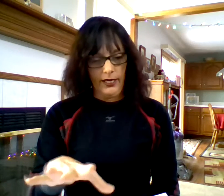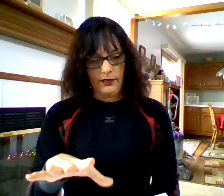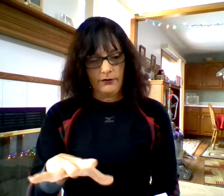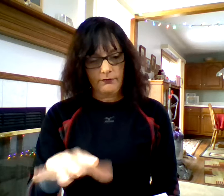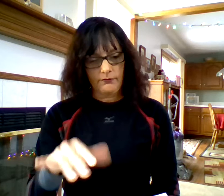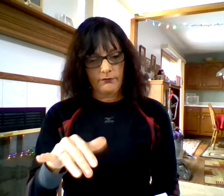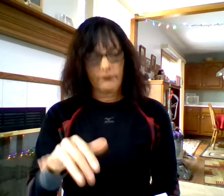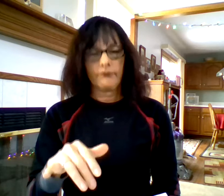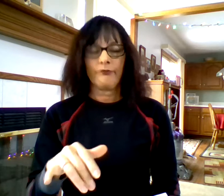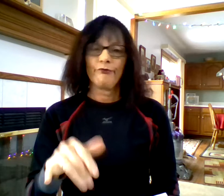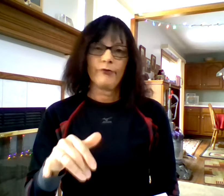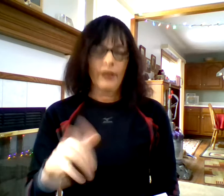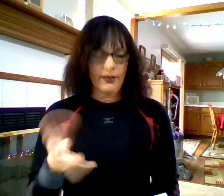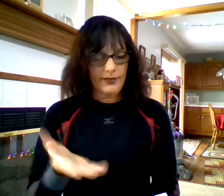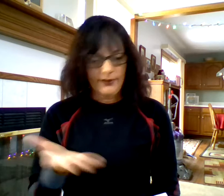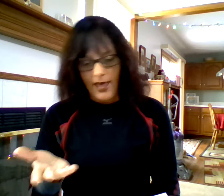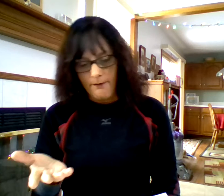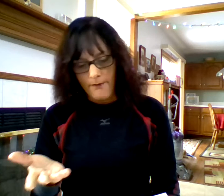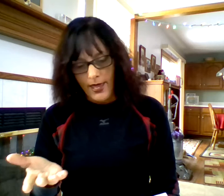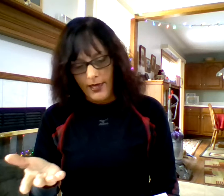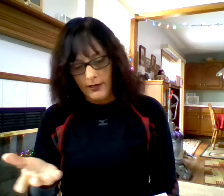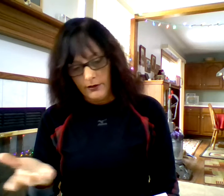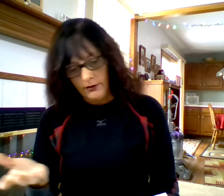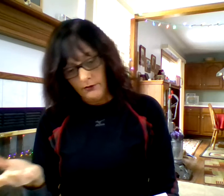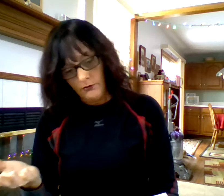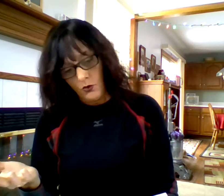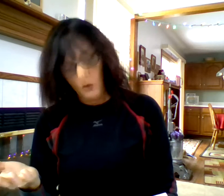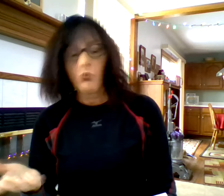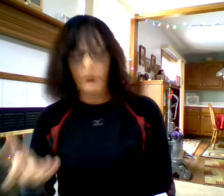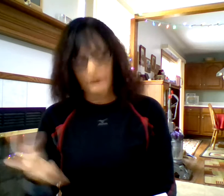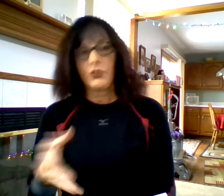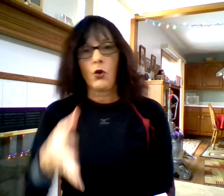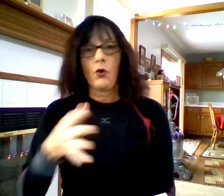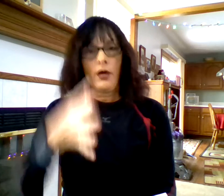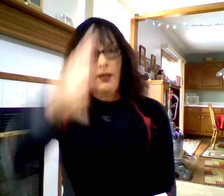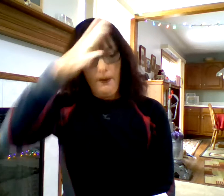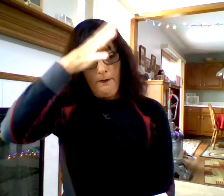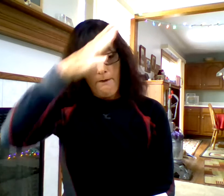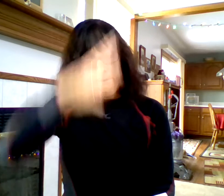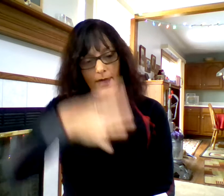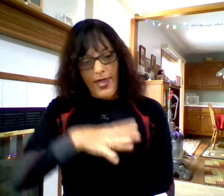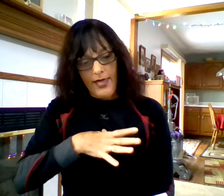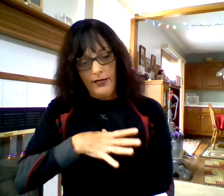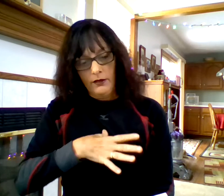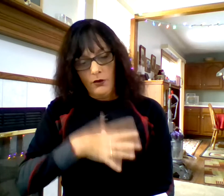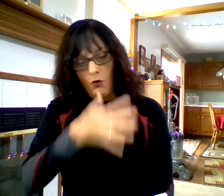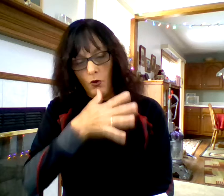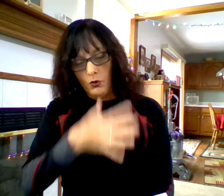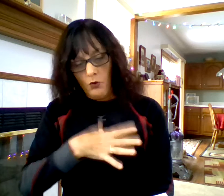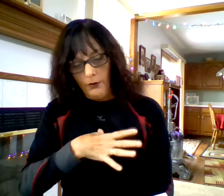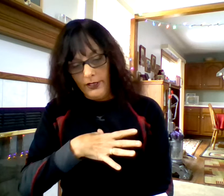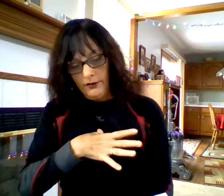like. It says that man or woman. So man or woman.